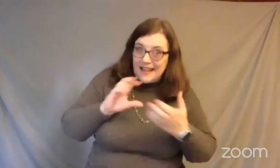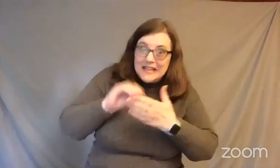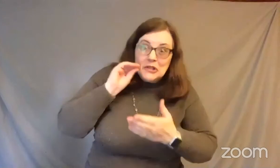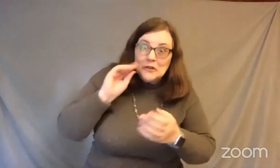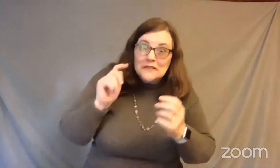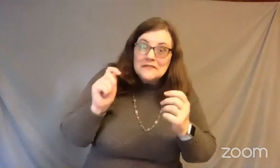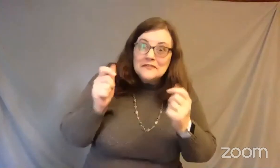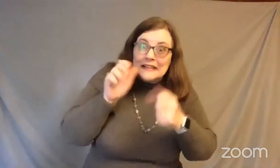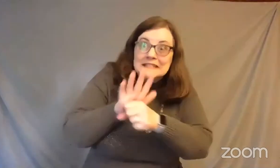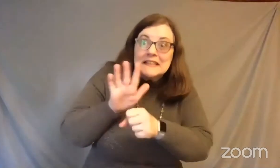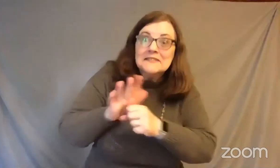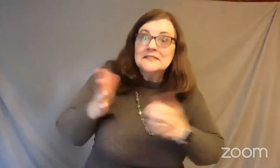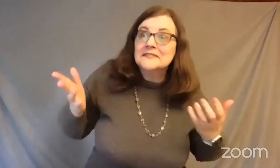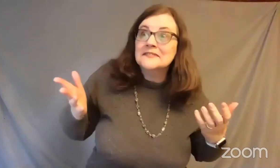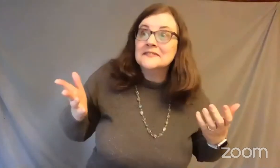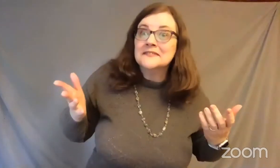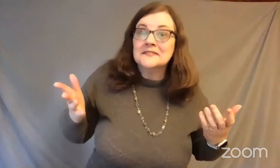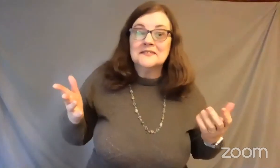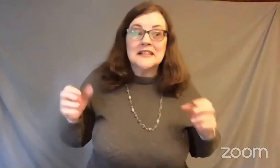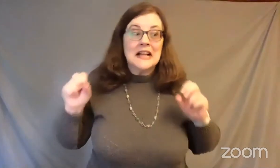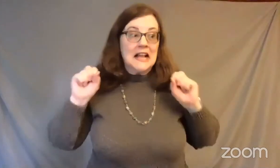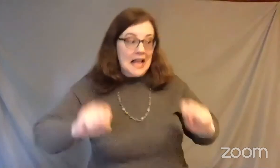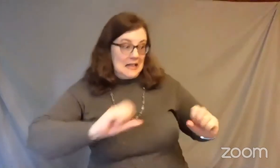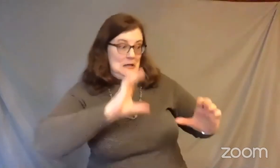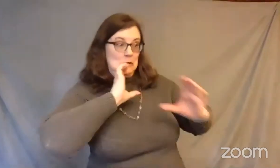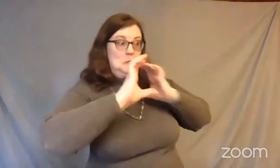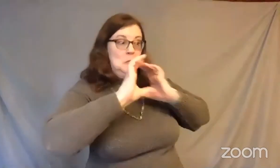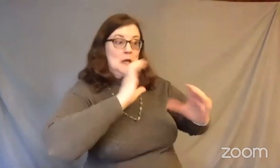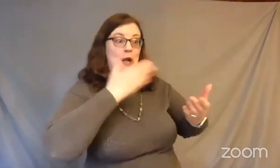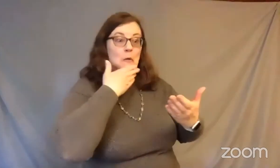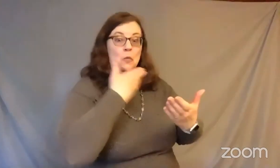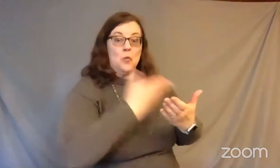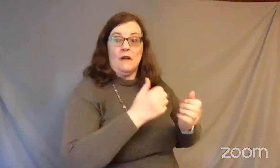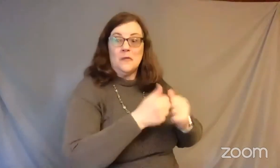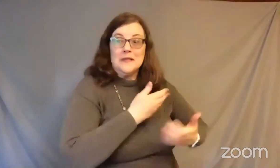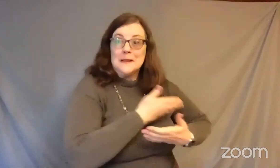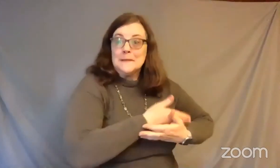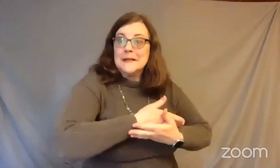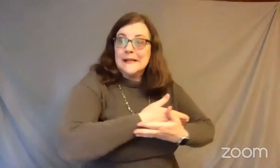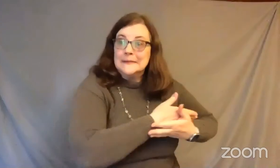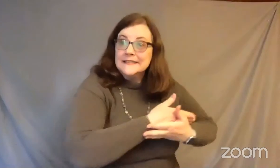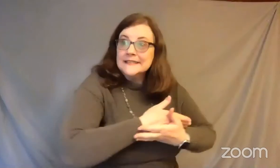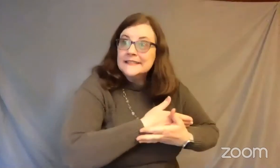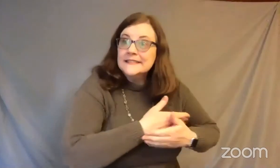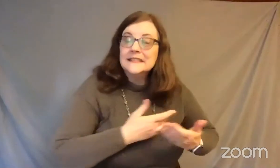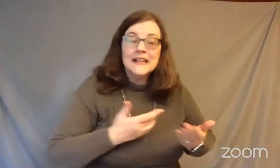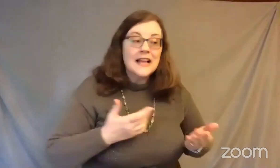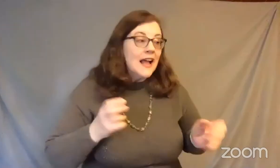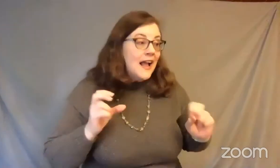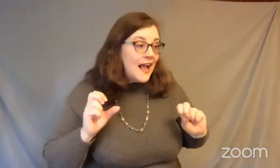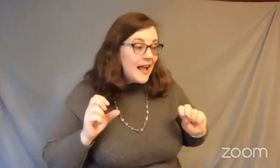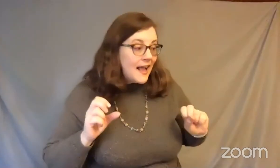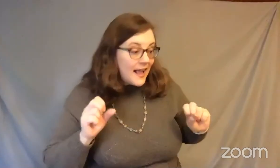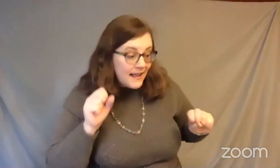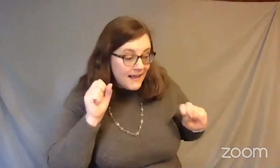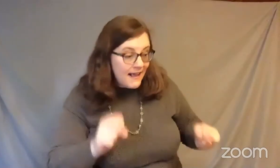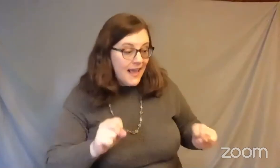the question is, can they learn fast enough? Are they going to be able to communicate well